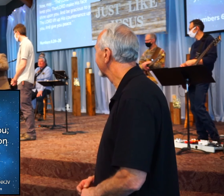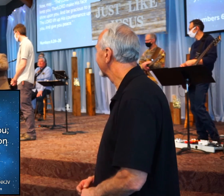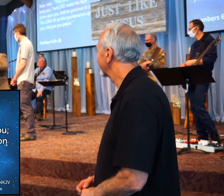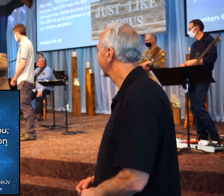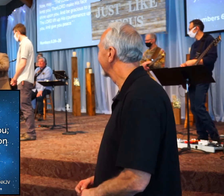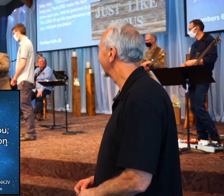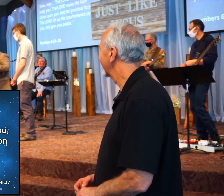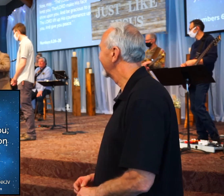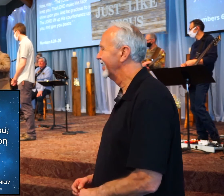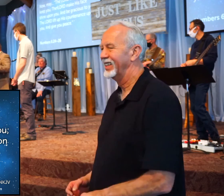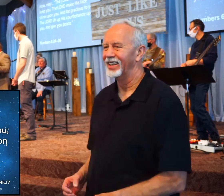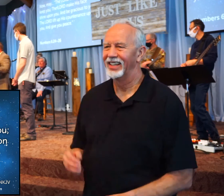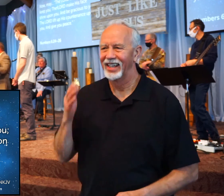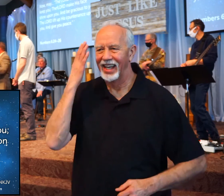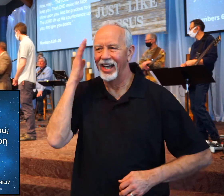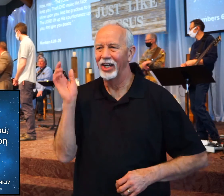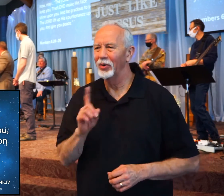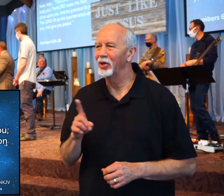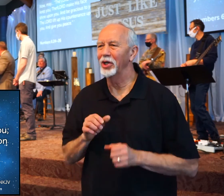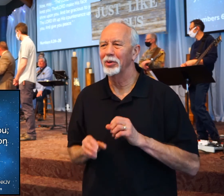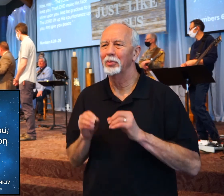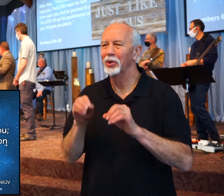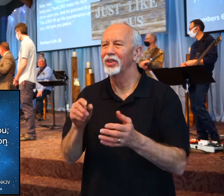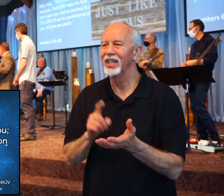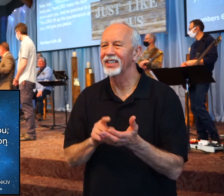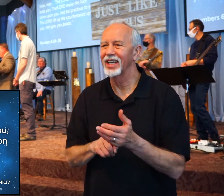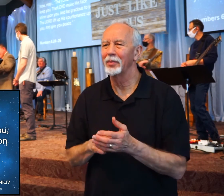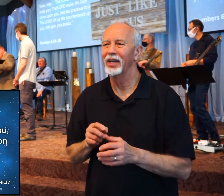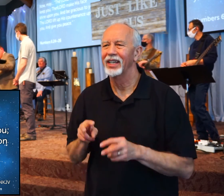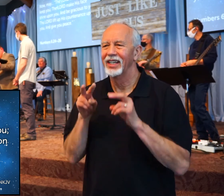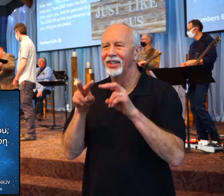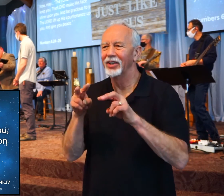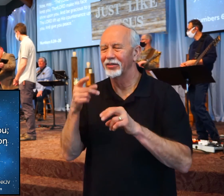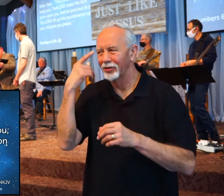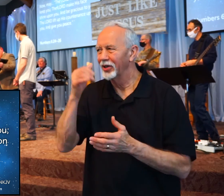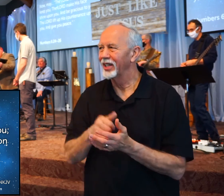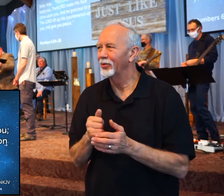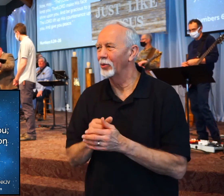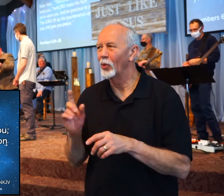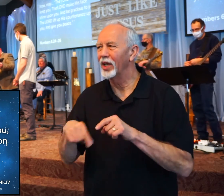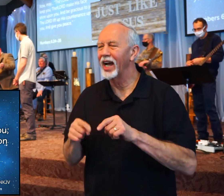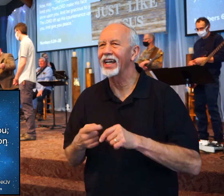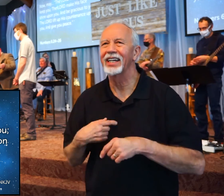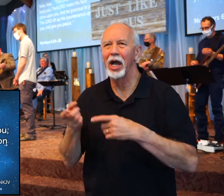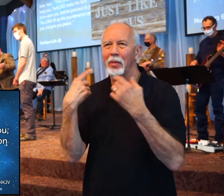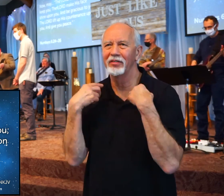And so, Susan, I don't know where you might put this in your home, but I'll be looking for it when I come visit.